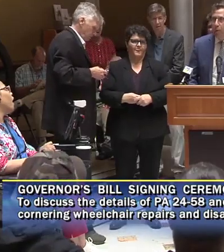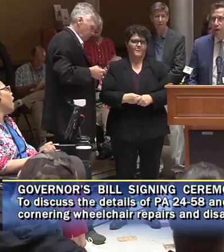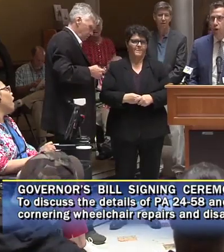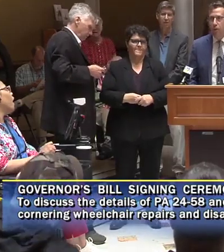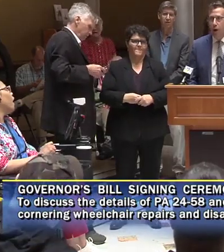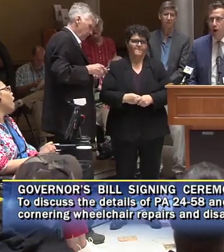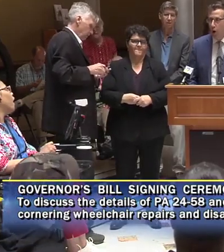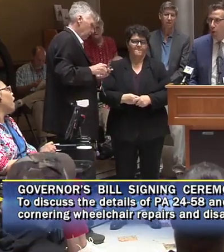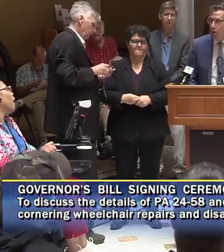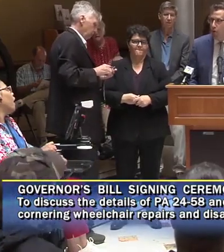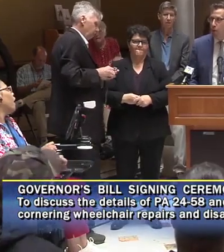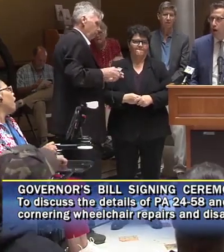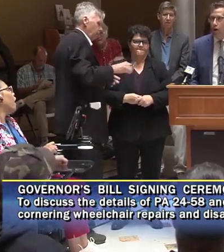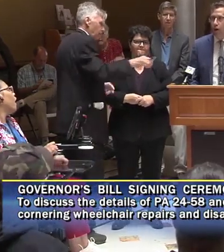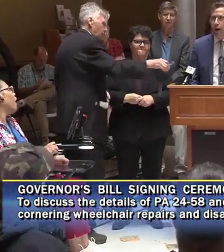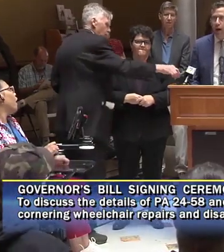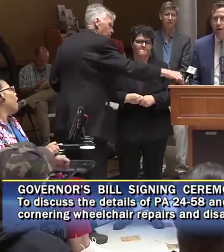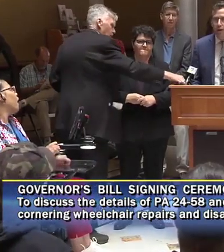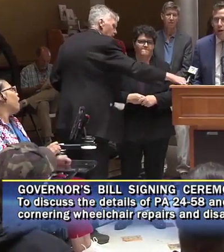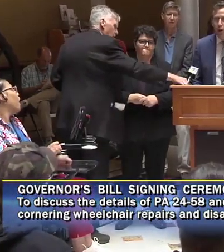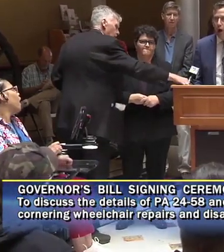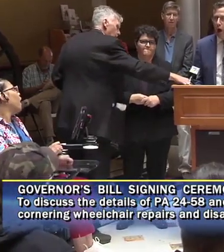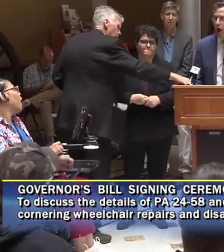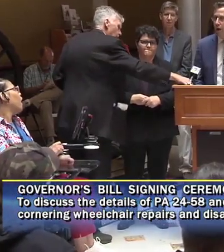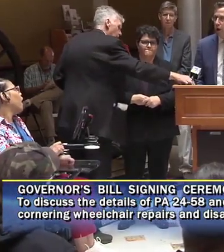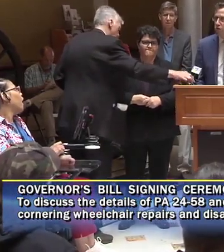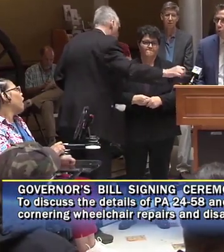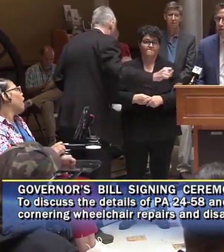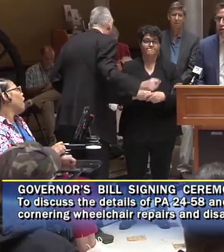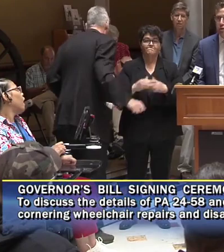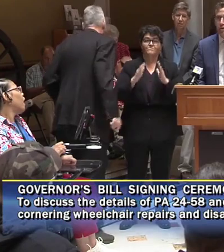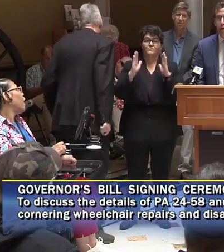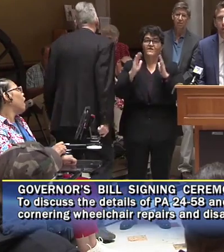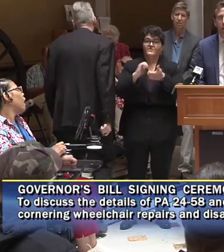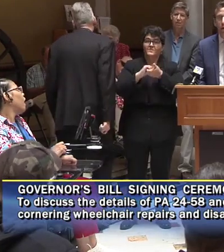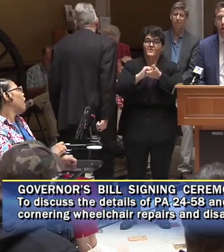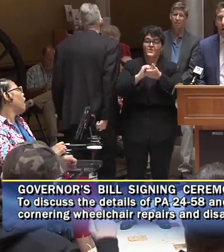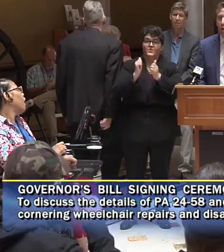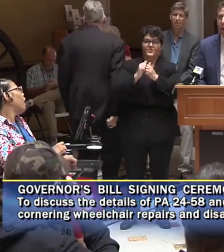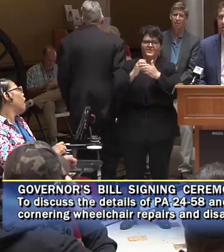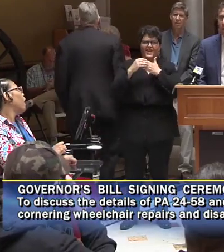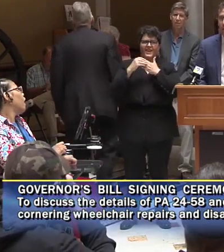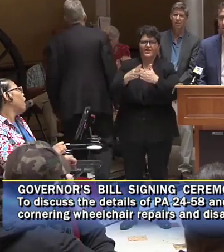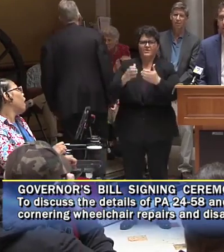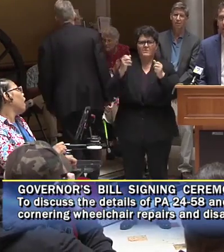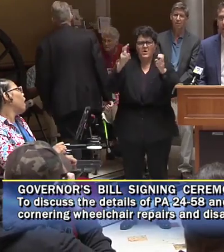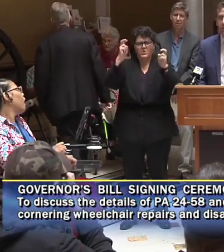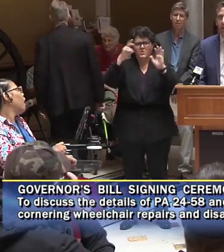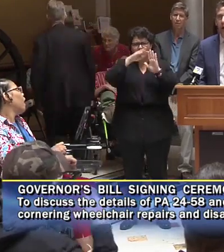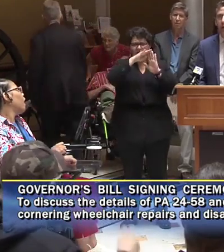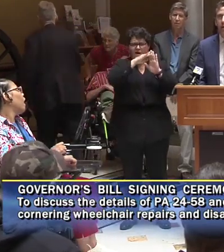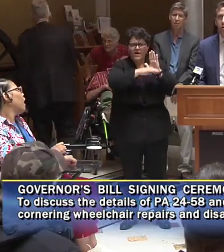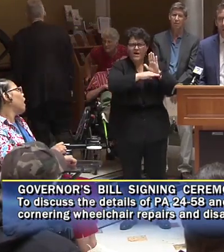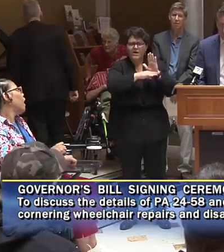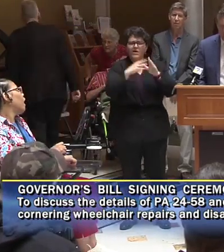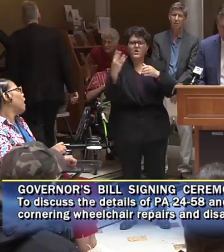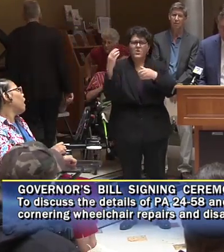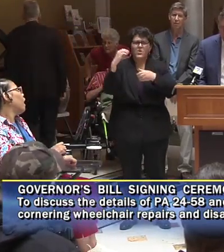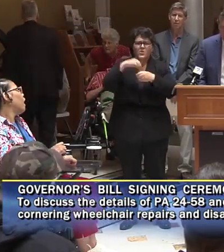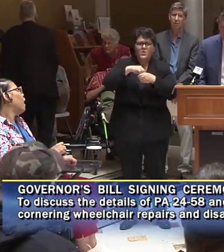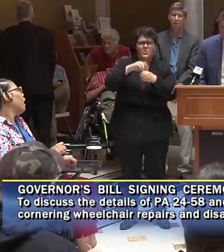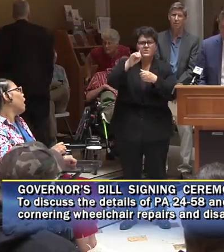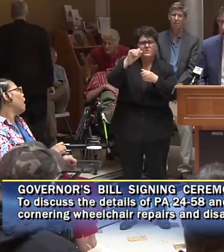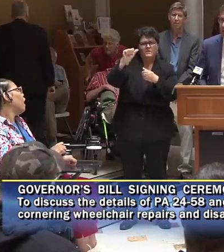Next up, we will hear from our wonderful partner and the leader on all sorts of issues, including the rights of people with disabilities, the Commissioner of